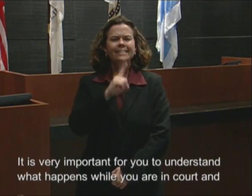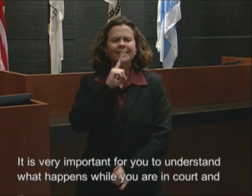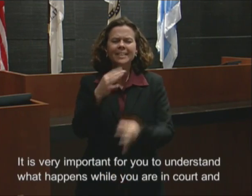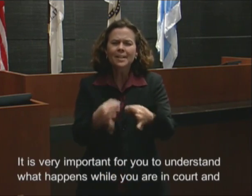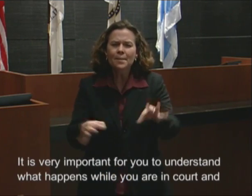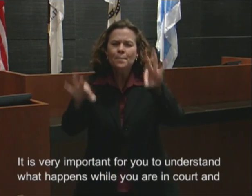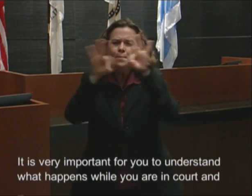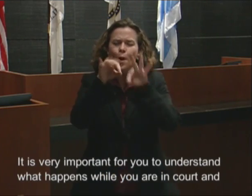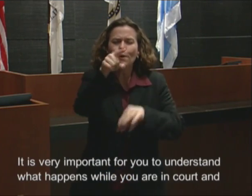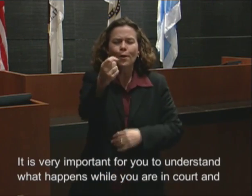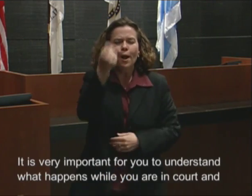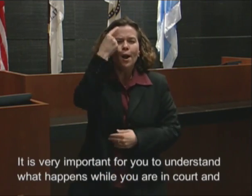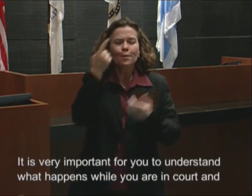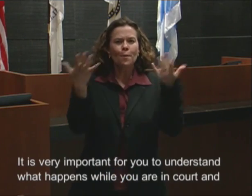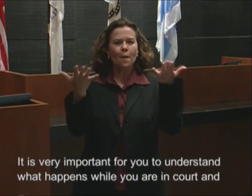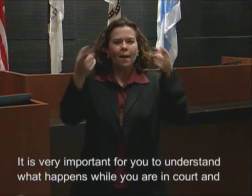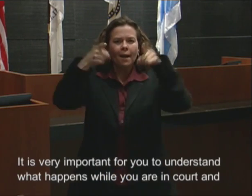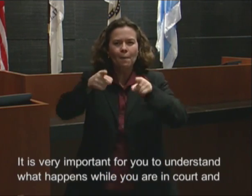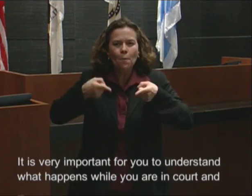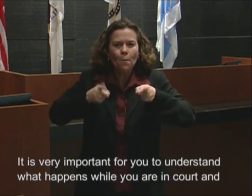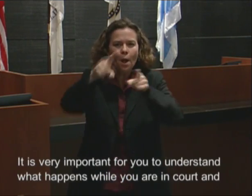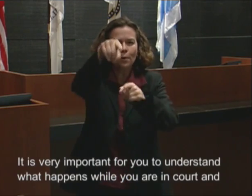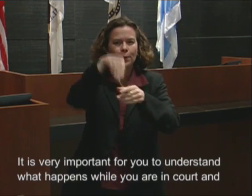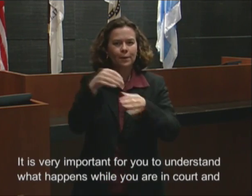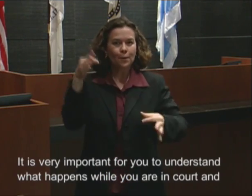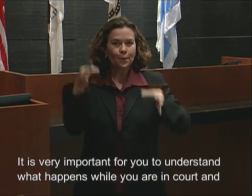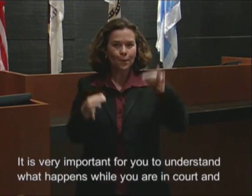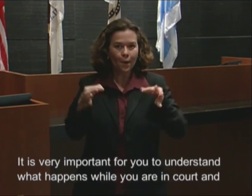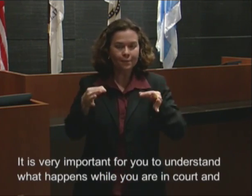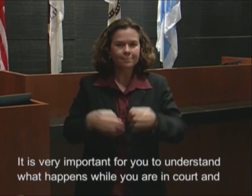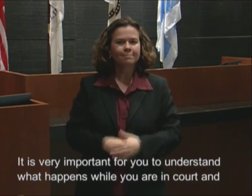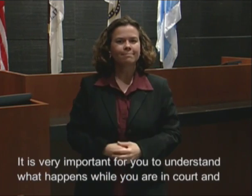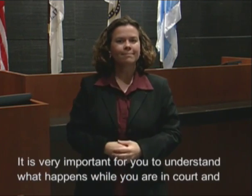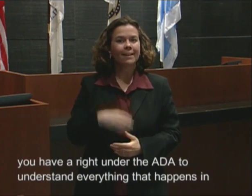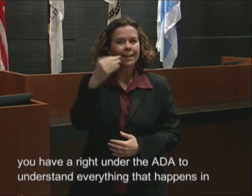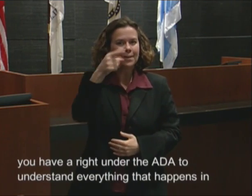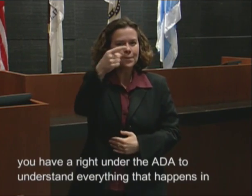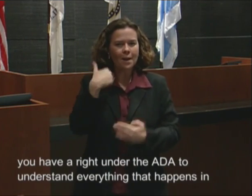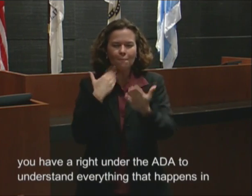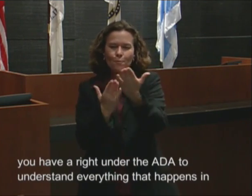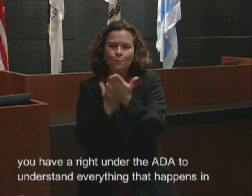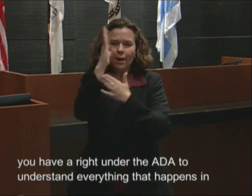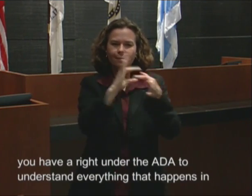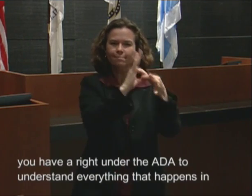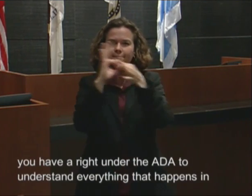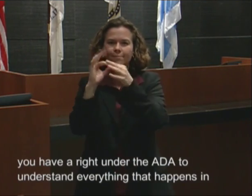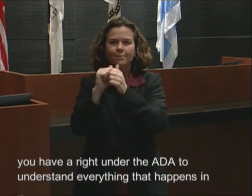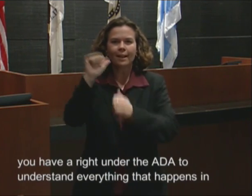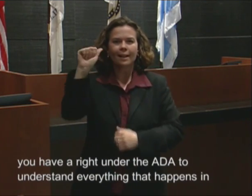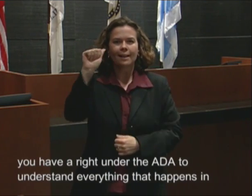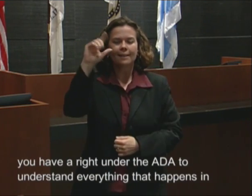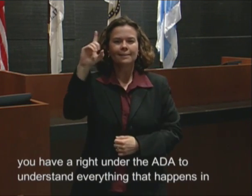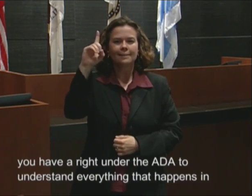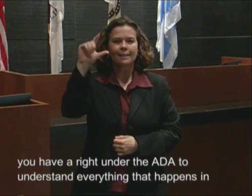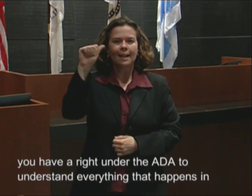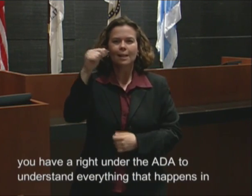It is very important for you to understand what happens while you are in court, and you have a right, under the ADA,